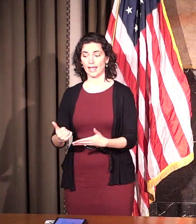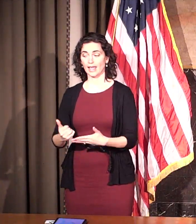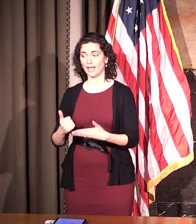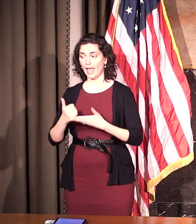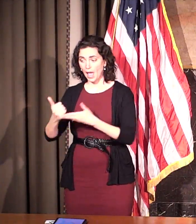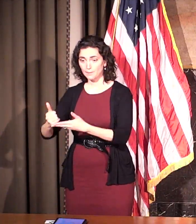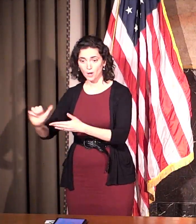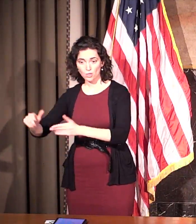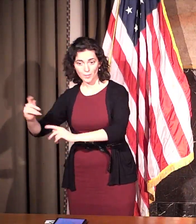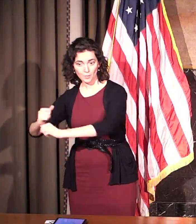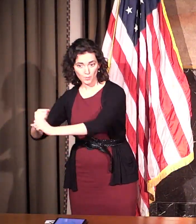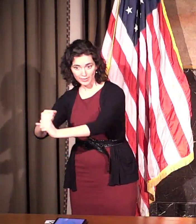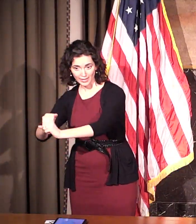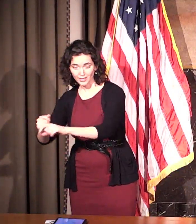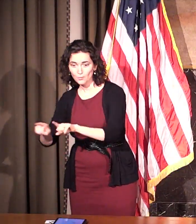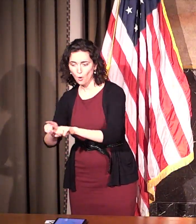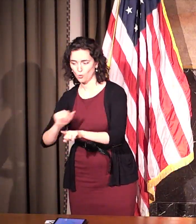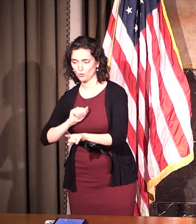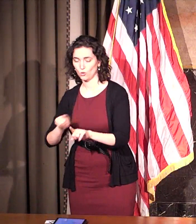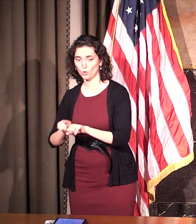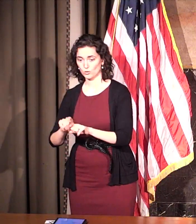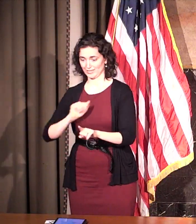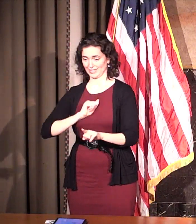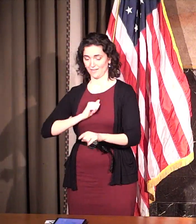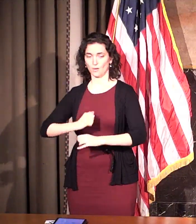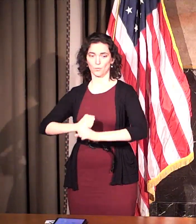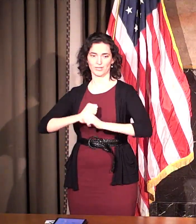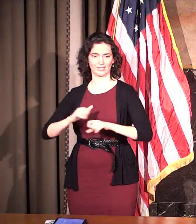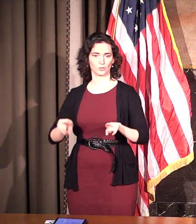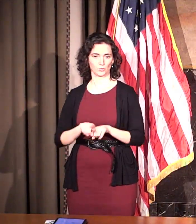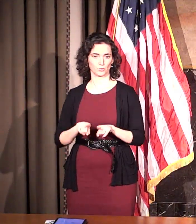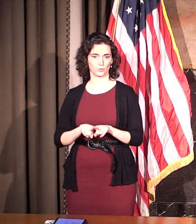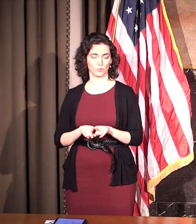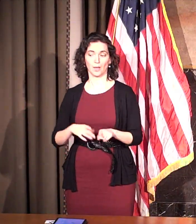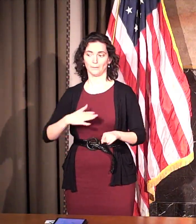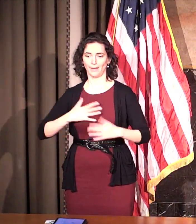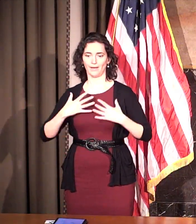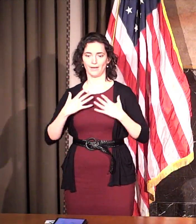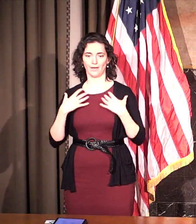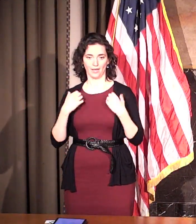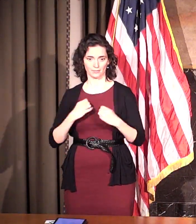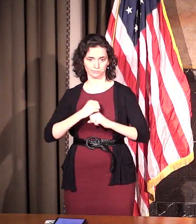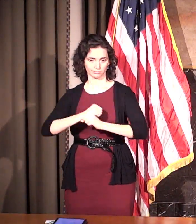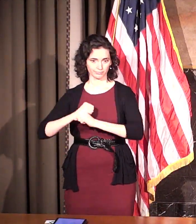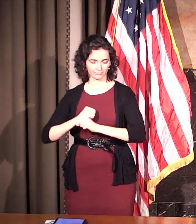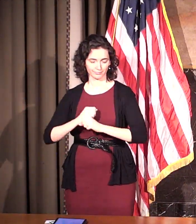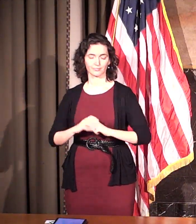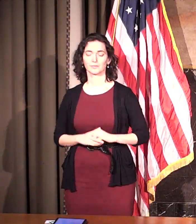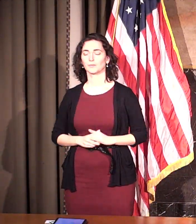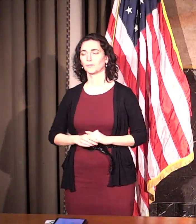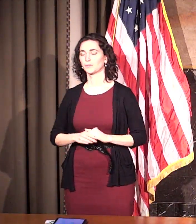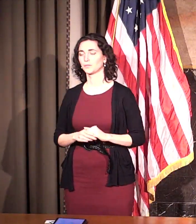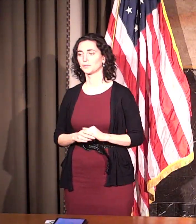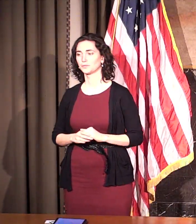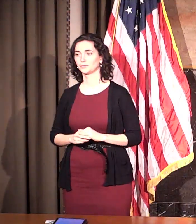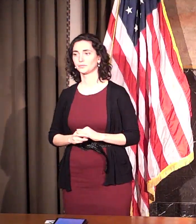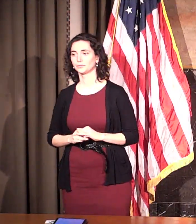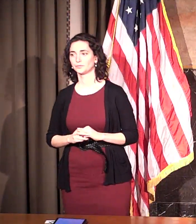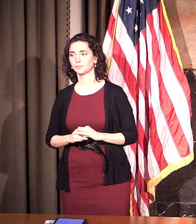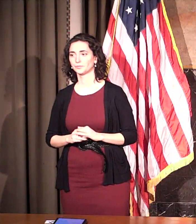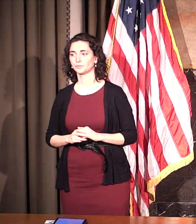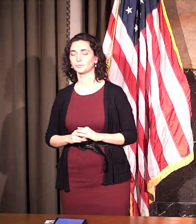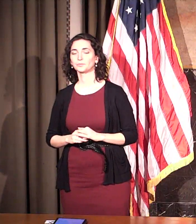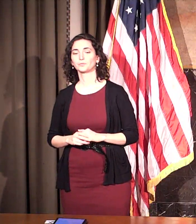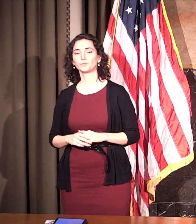as well. So you protect your own health when you wear that mask. So we'll